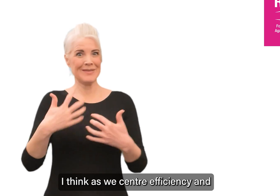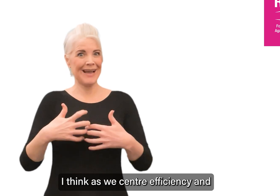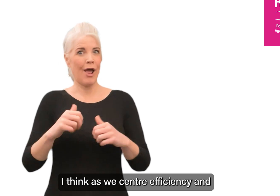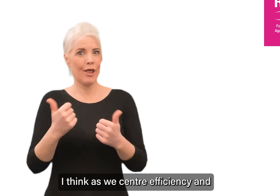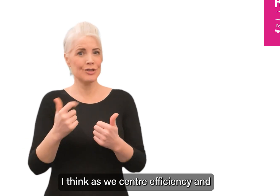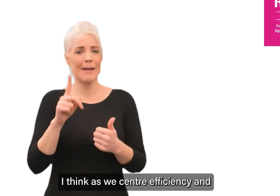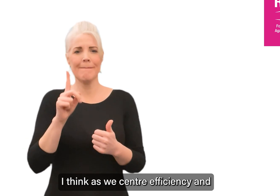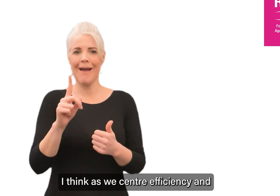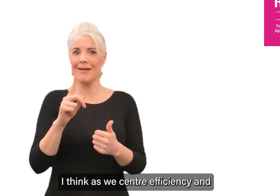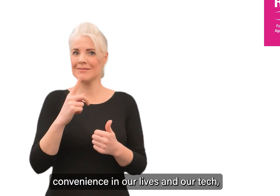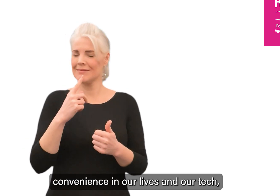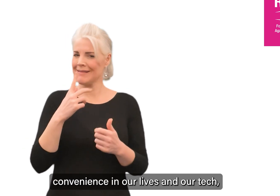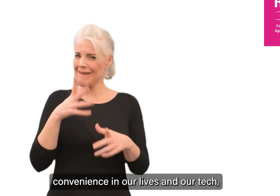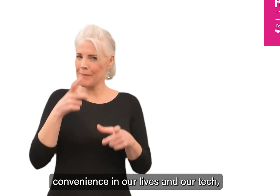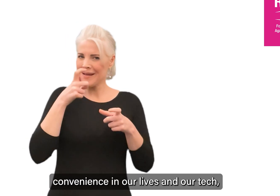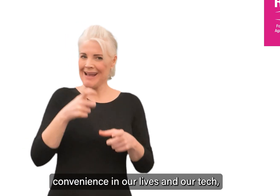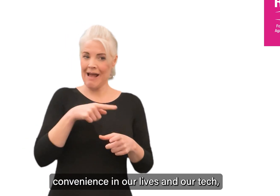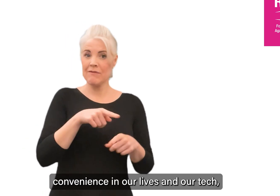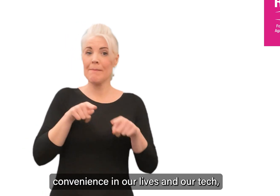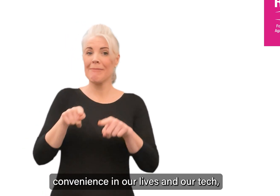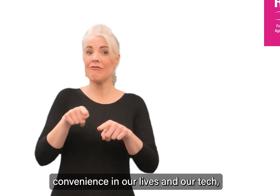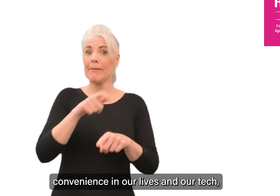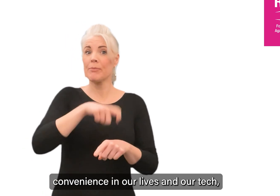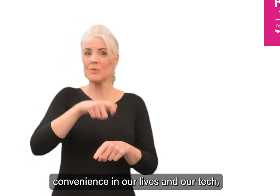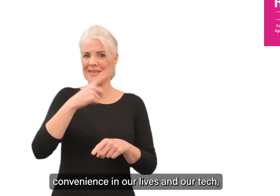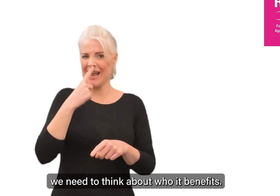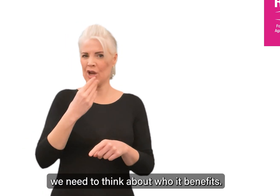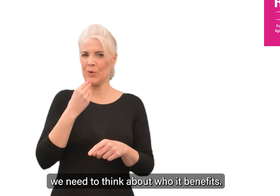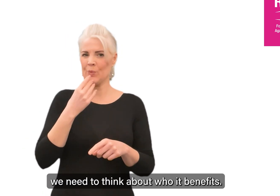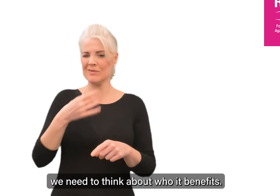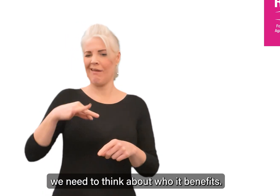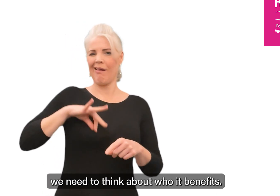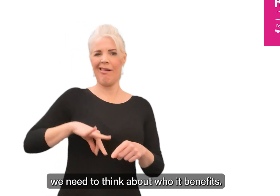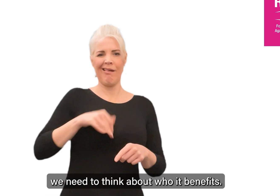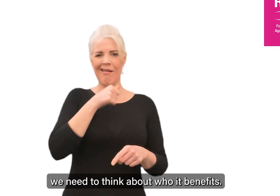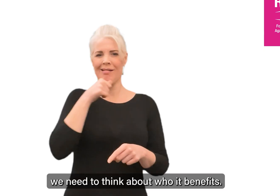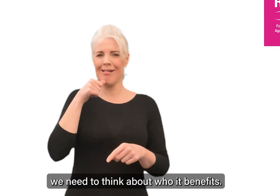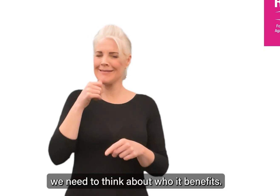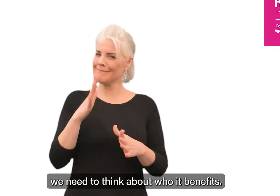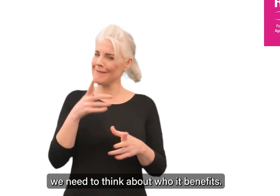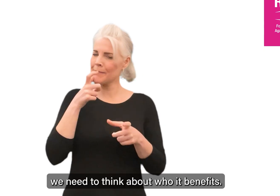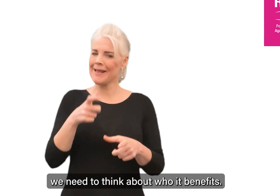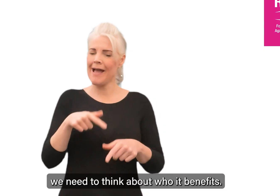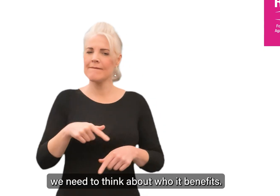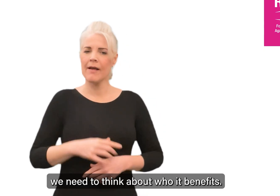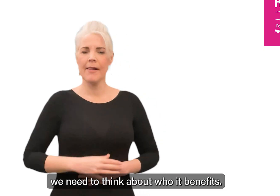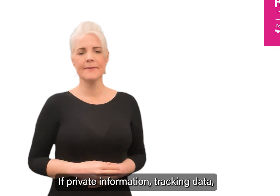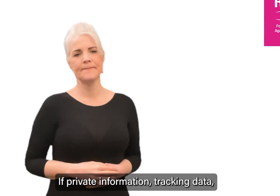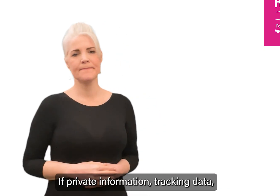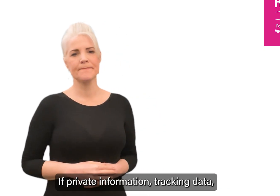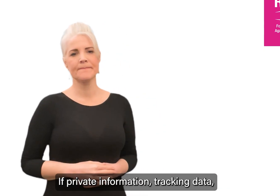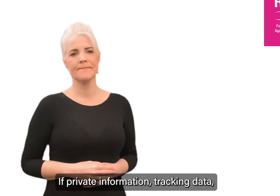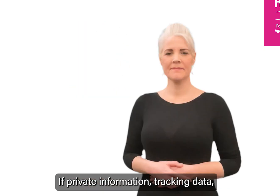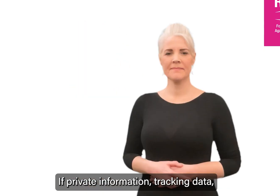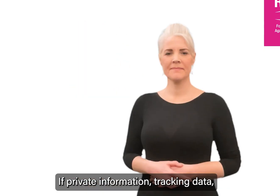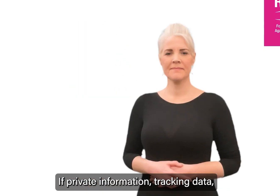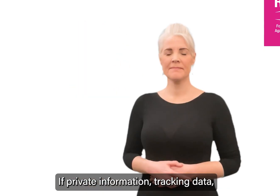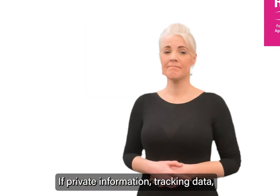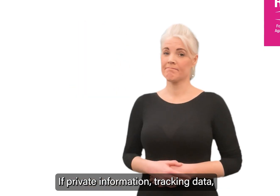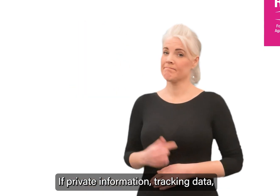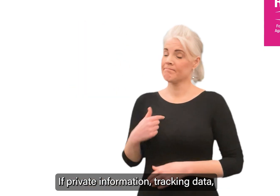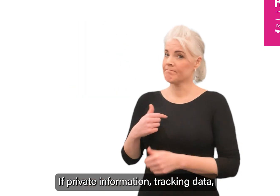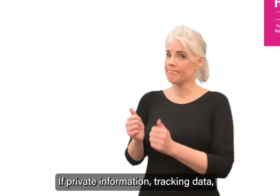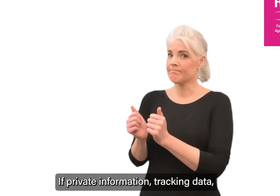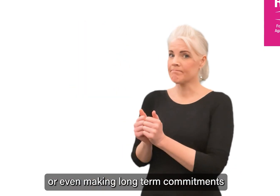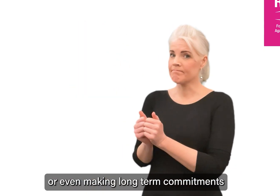center efficiency and convenience in our lives and our tech, we need to think about who it benefits. If private